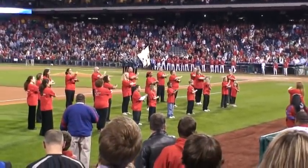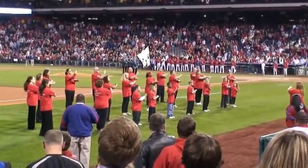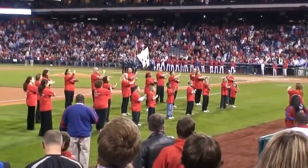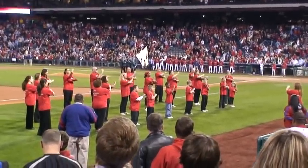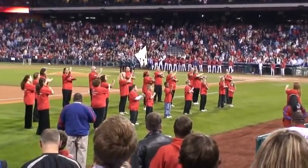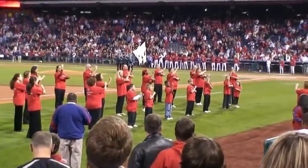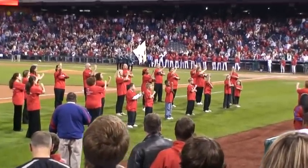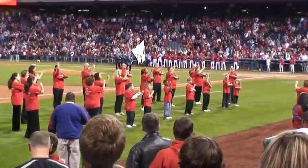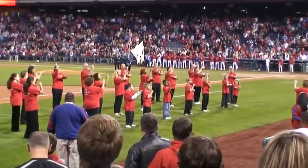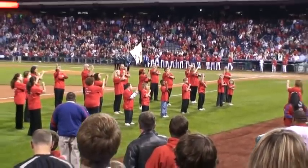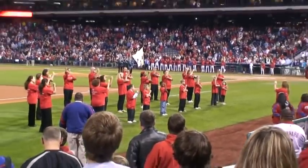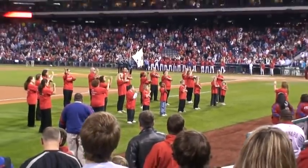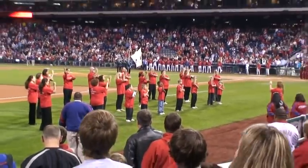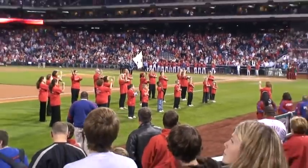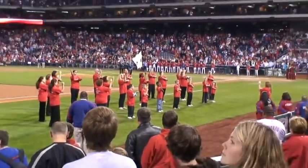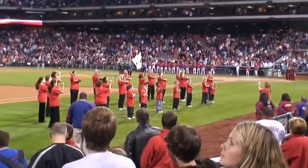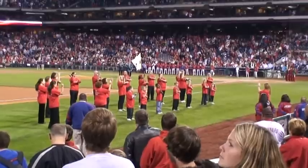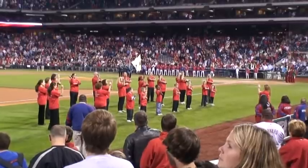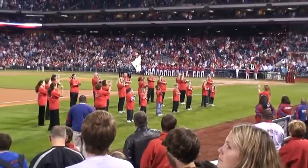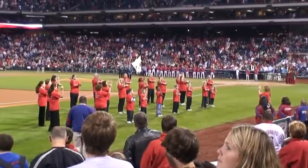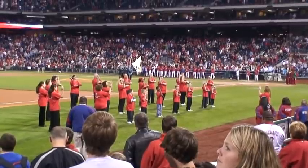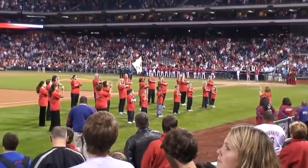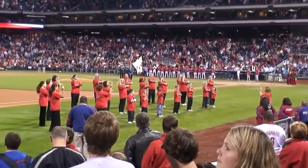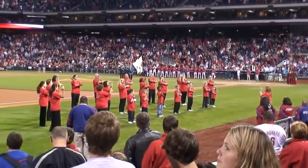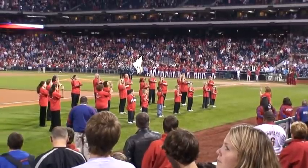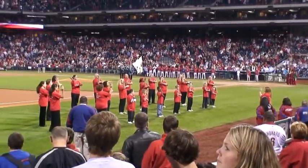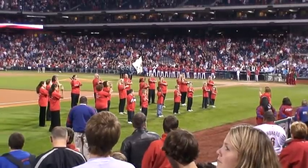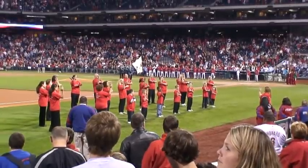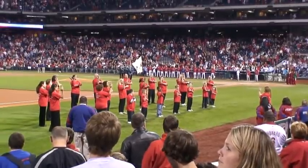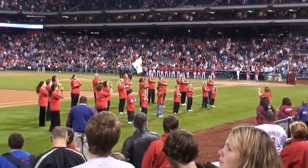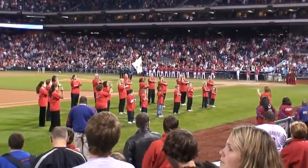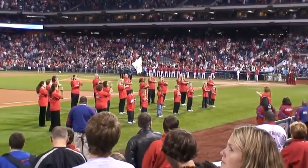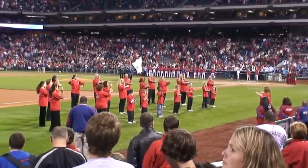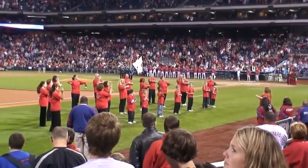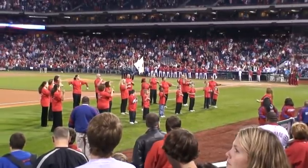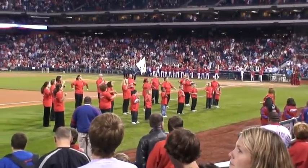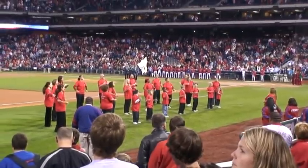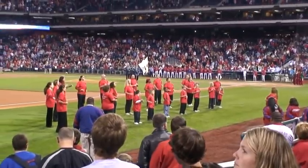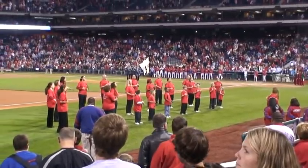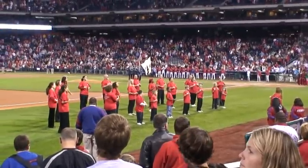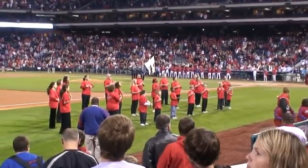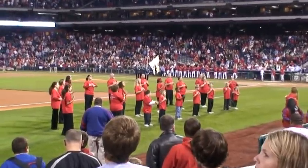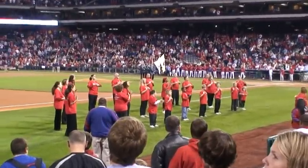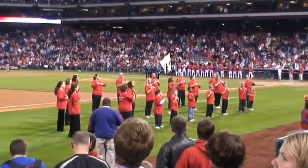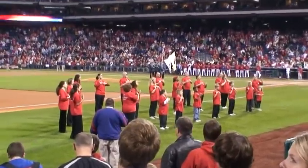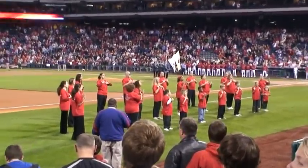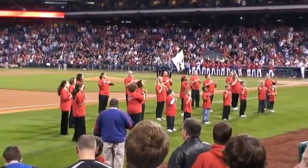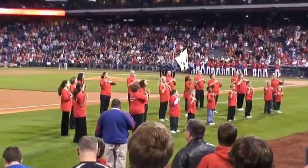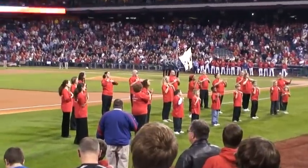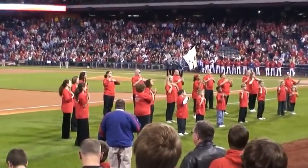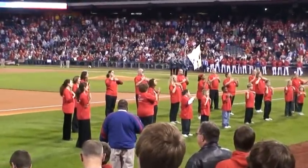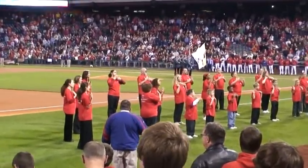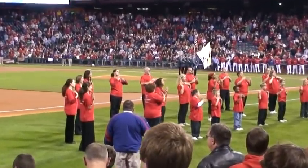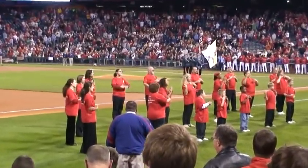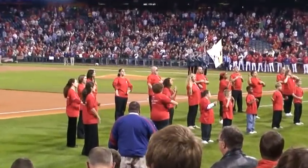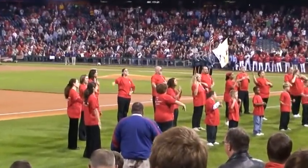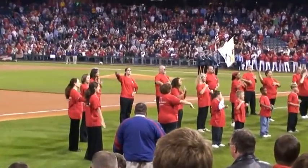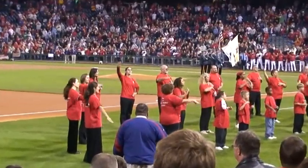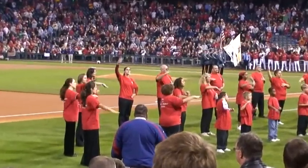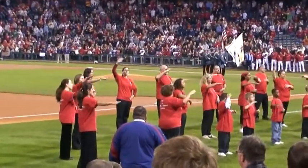dawn's worthy light, what so proudly